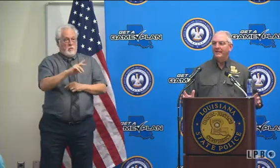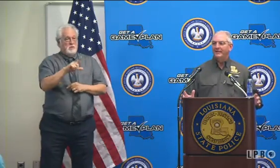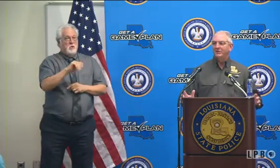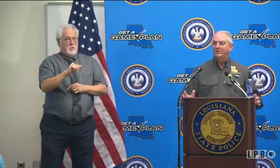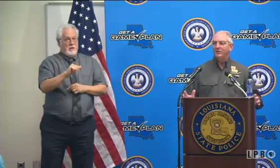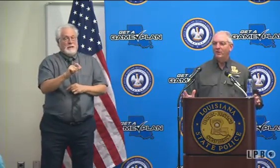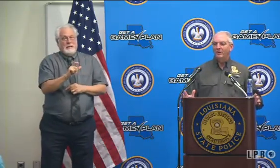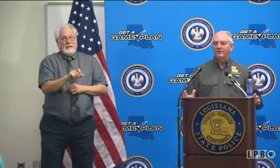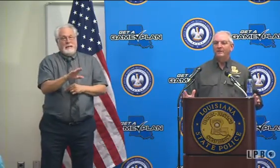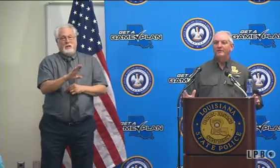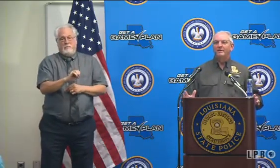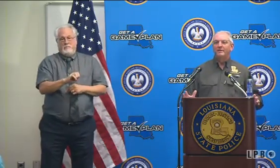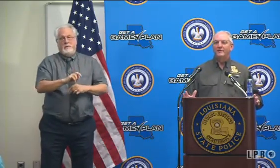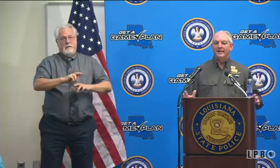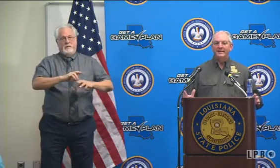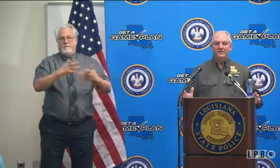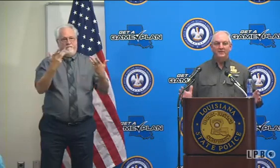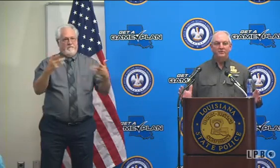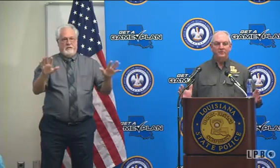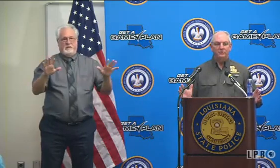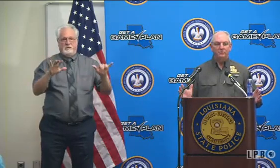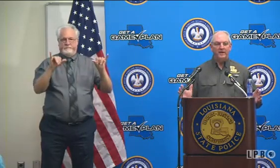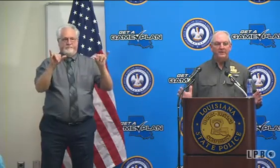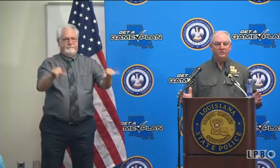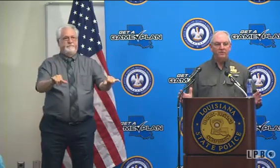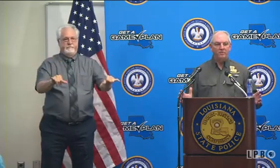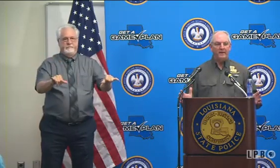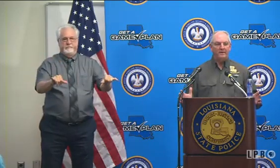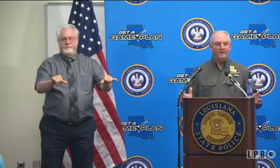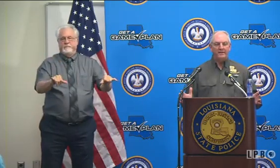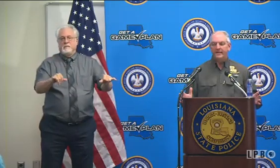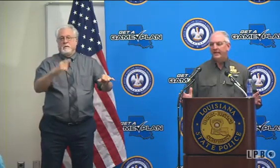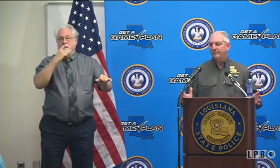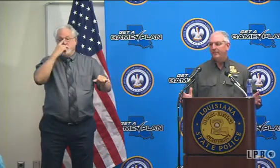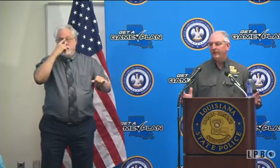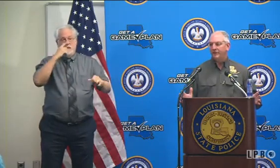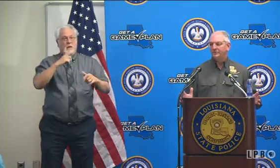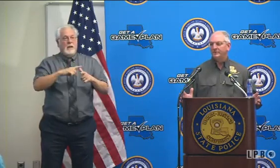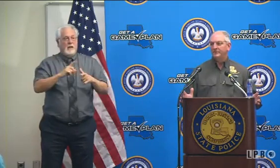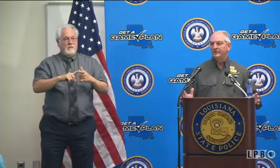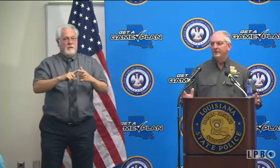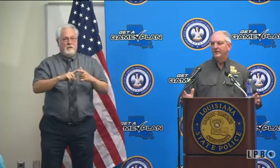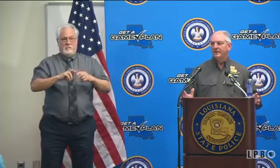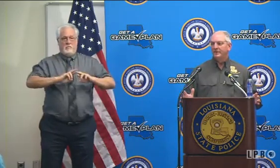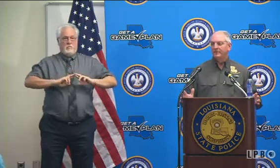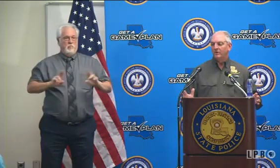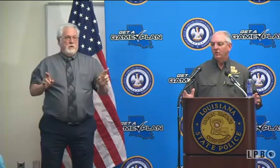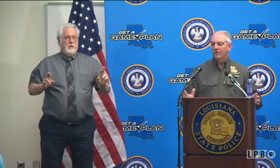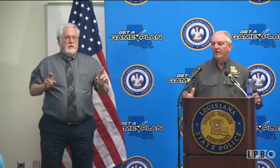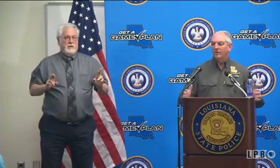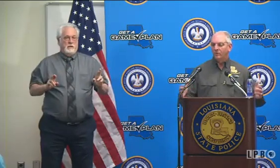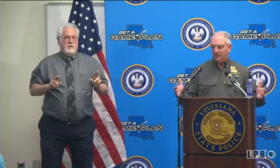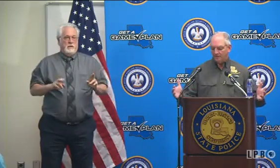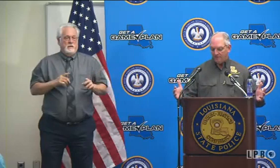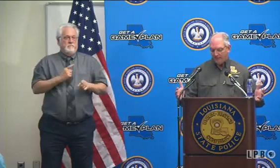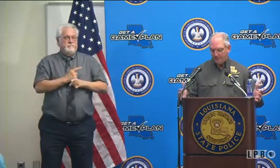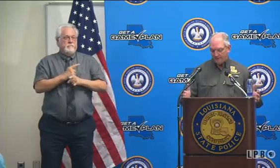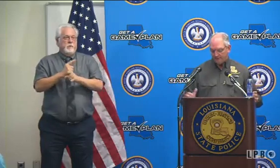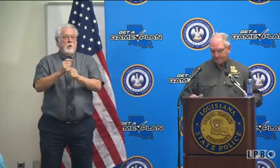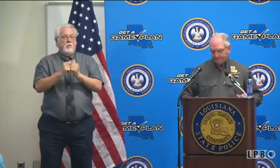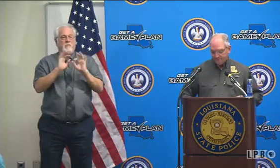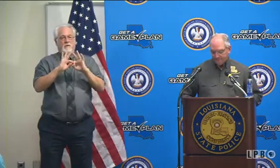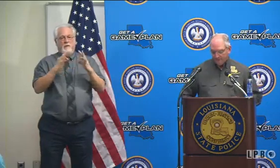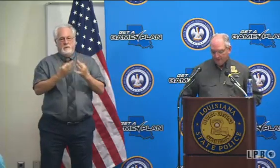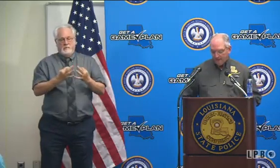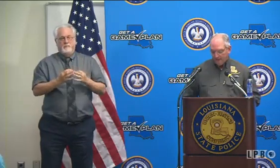Louisiana need to be where they intend to ride this storm out, and they need to be postured accordingly with their